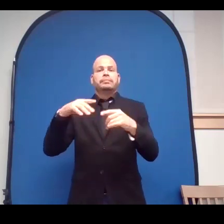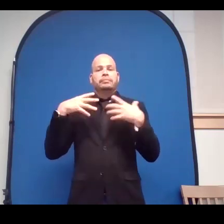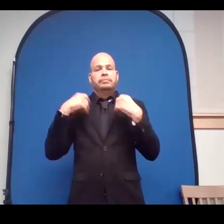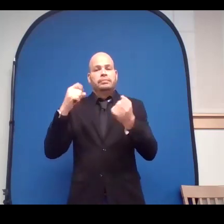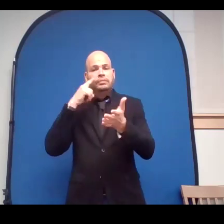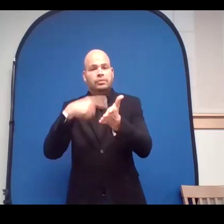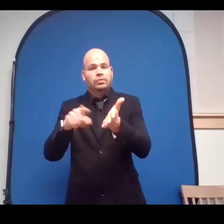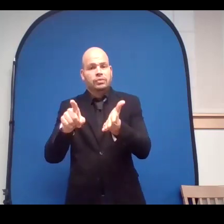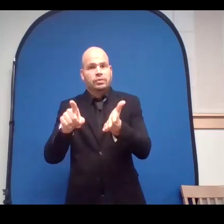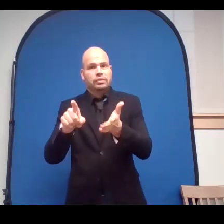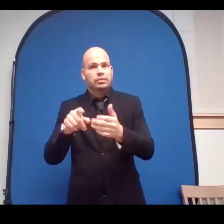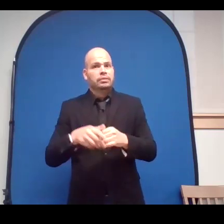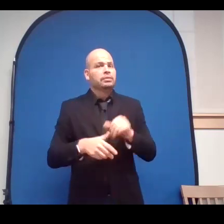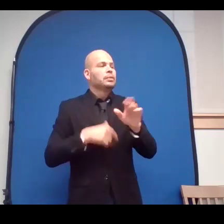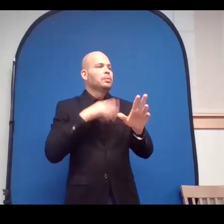we'll get to that.